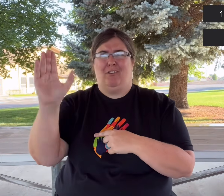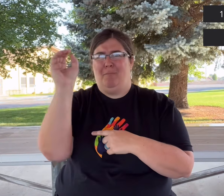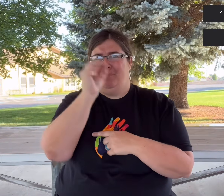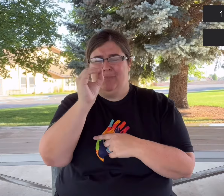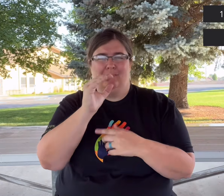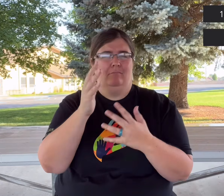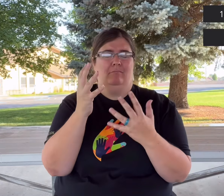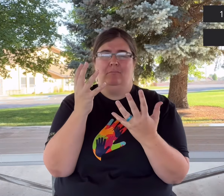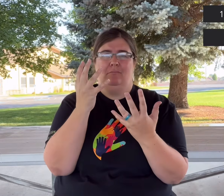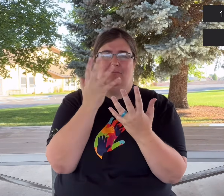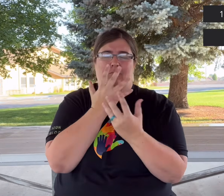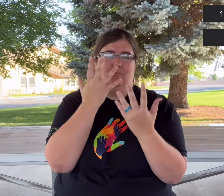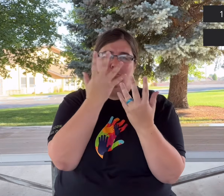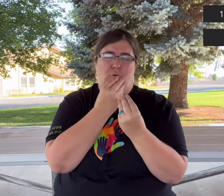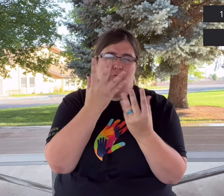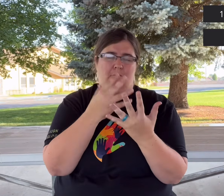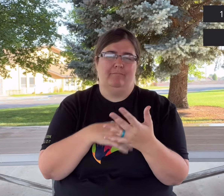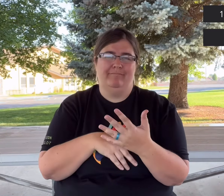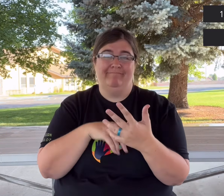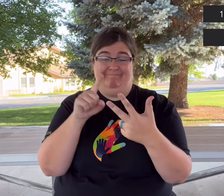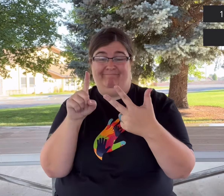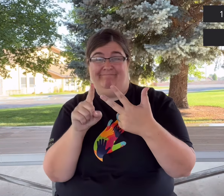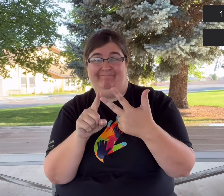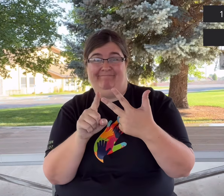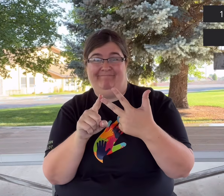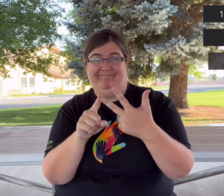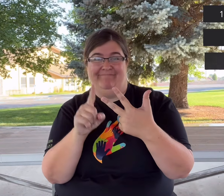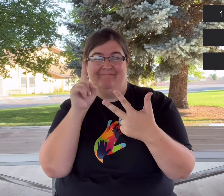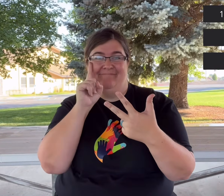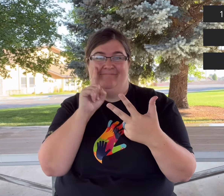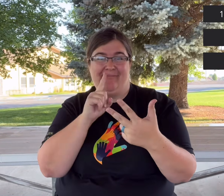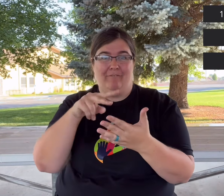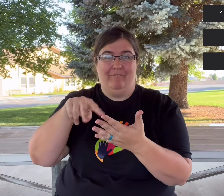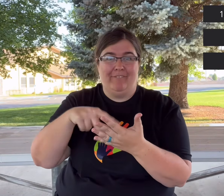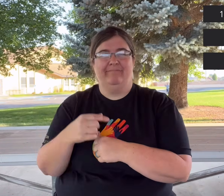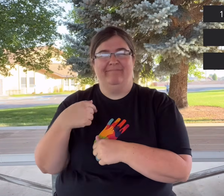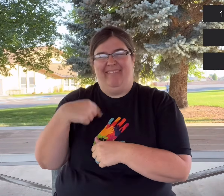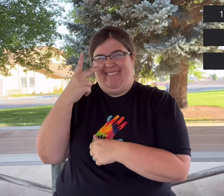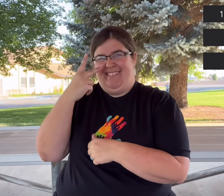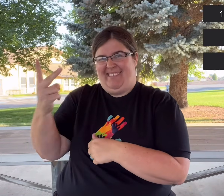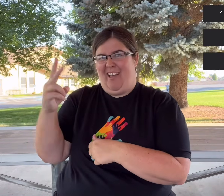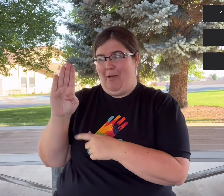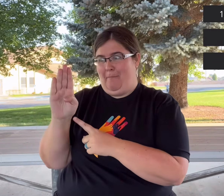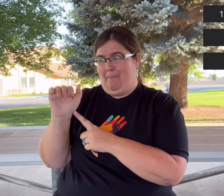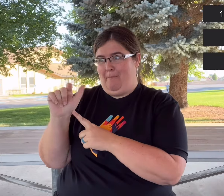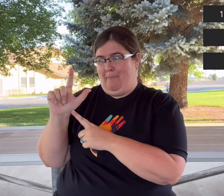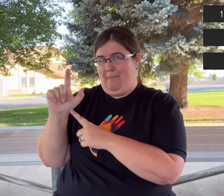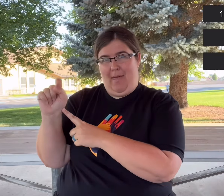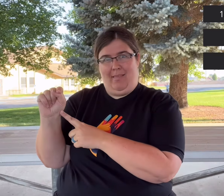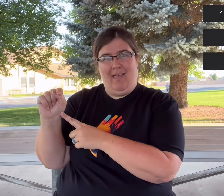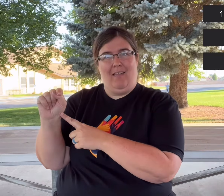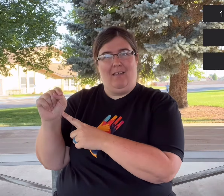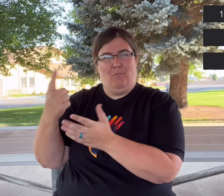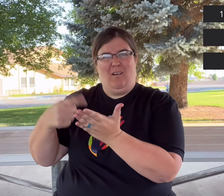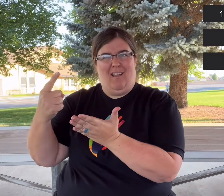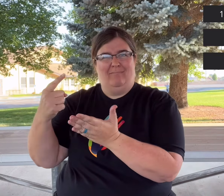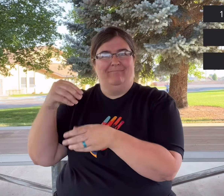their poems show their perspectives and they convey their thoughts and opinions in such a beautiful way. Third is deaf expression in dance. I remember one time seeing a